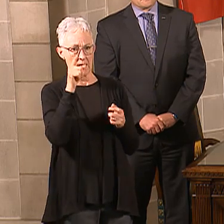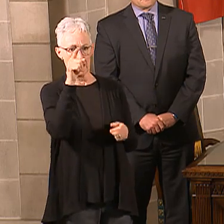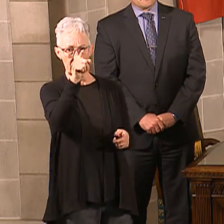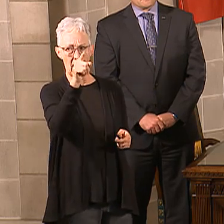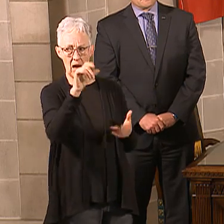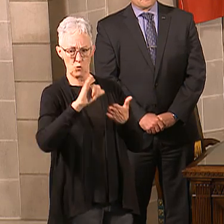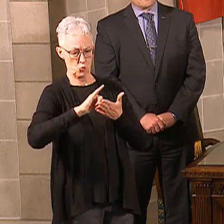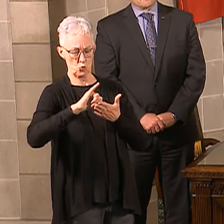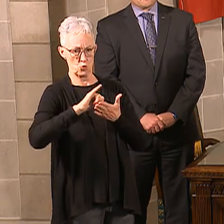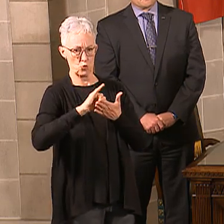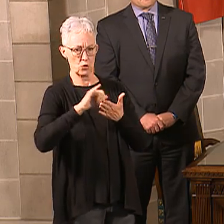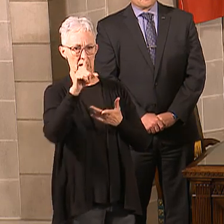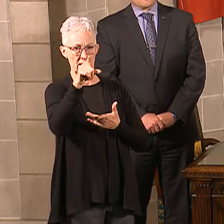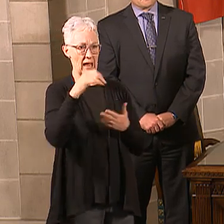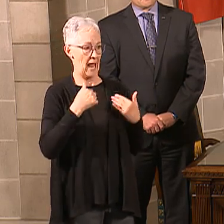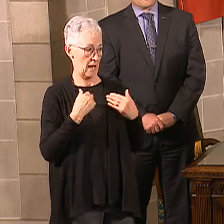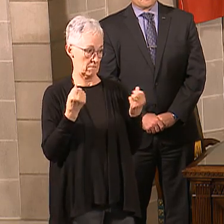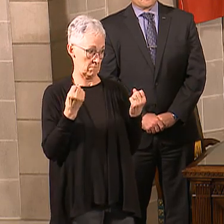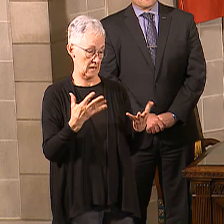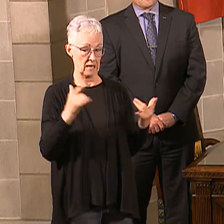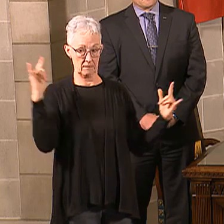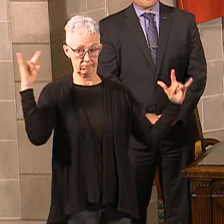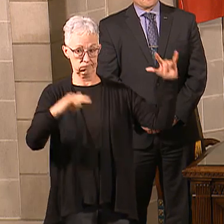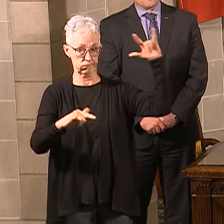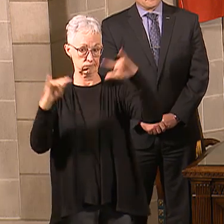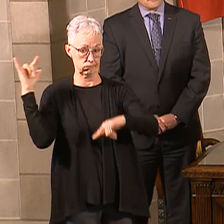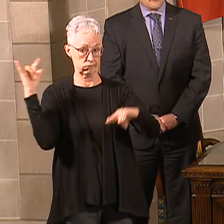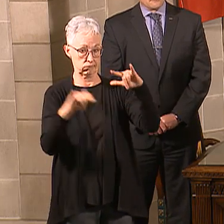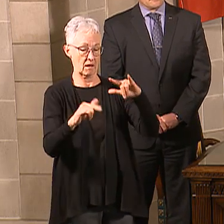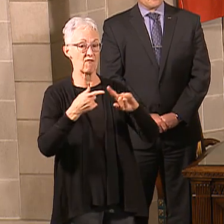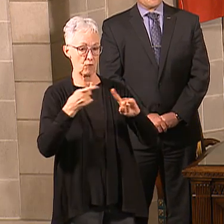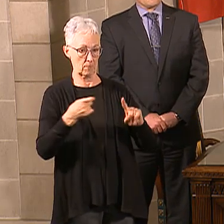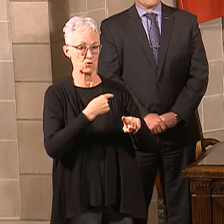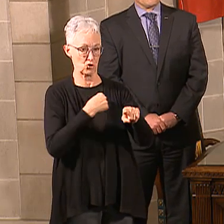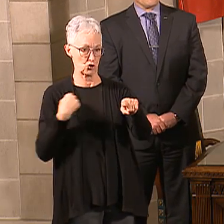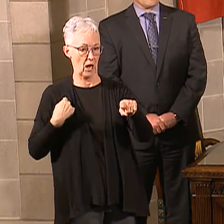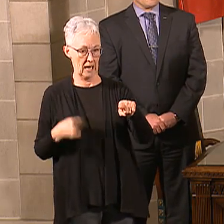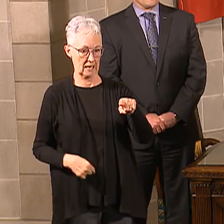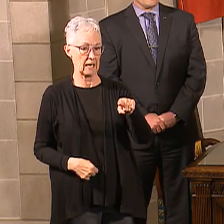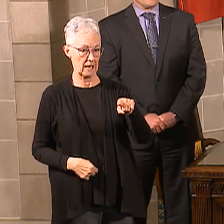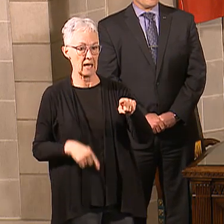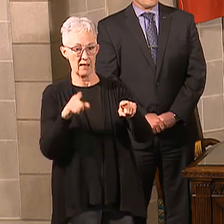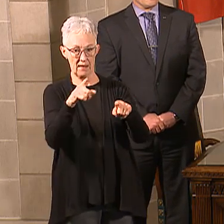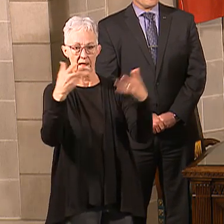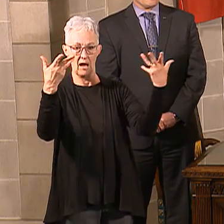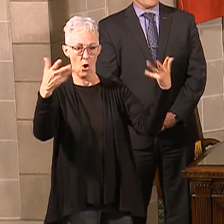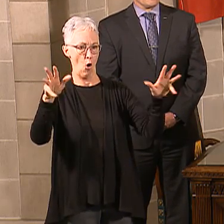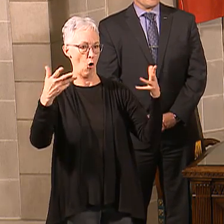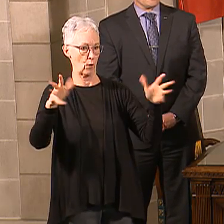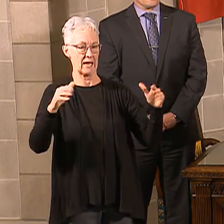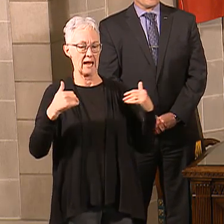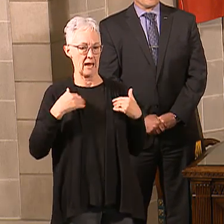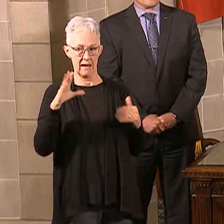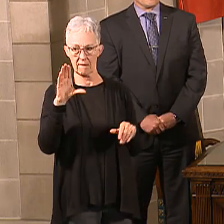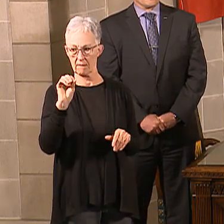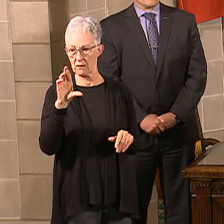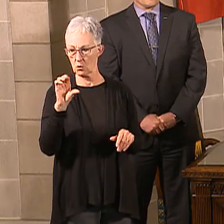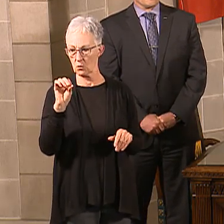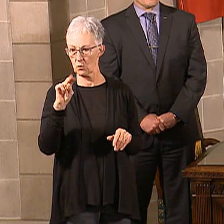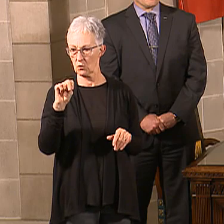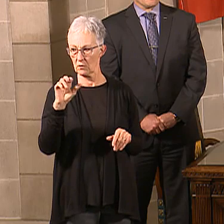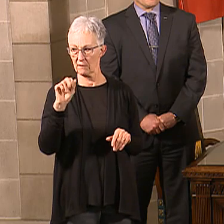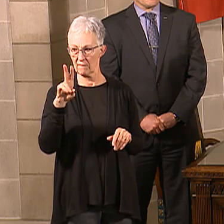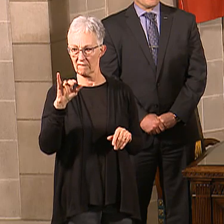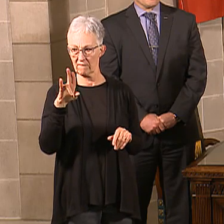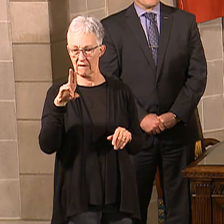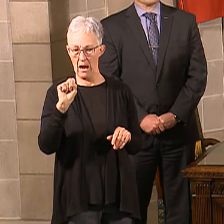probably having lots of flights coming in from China, they were getting the coronavirus probably seated in New York City long before it was really anybody on his radar